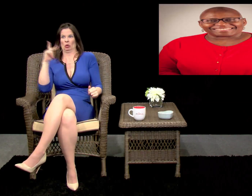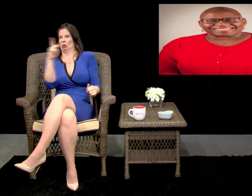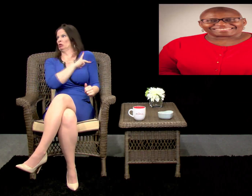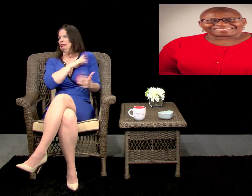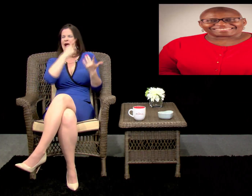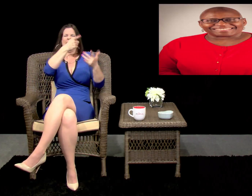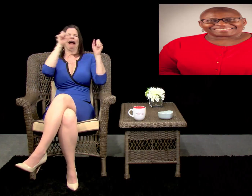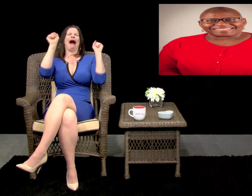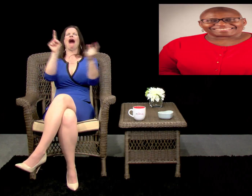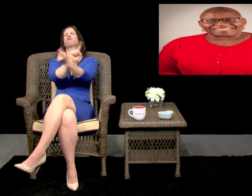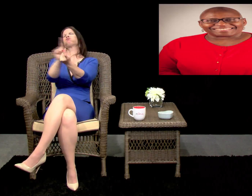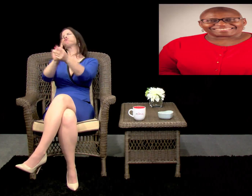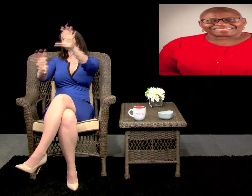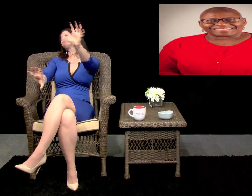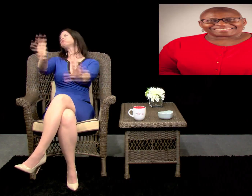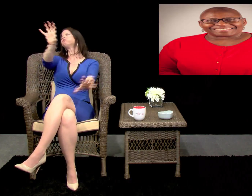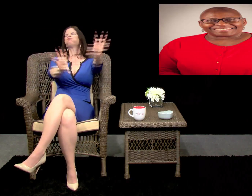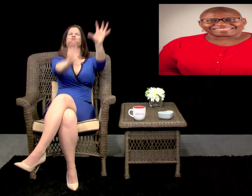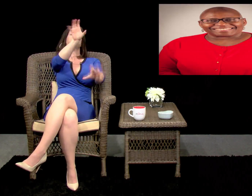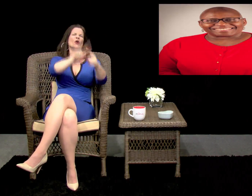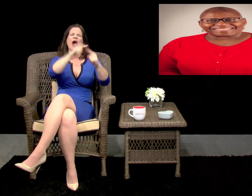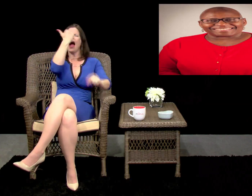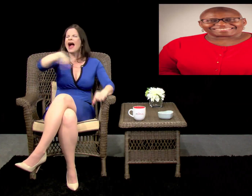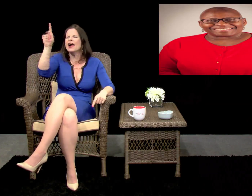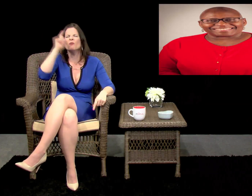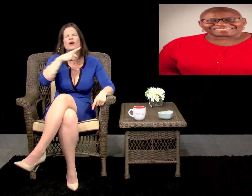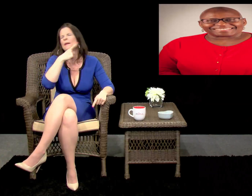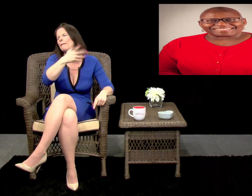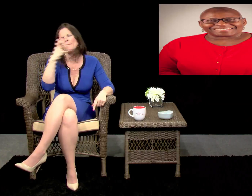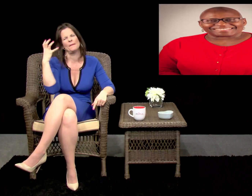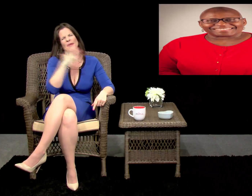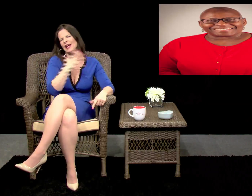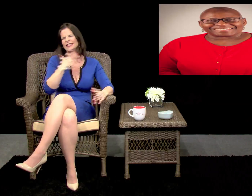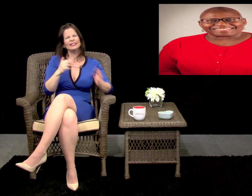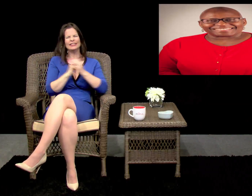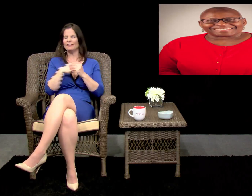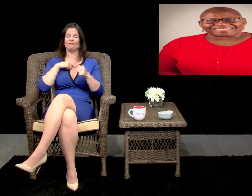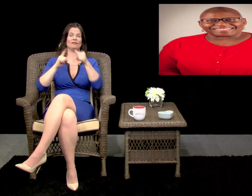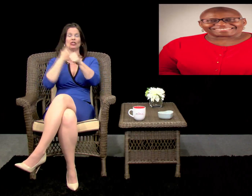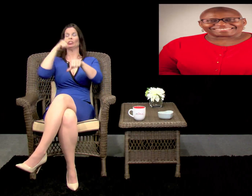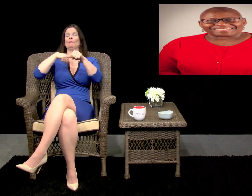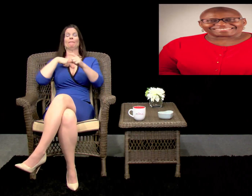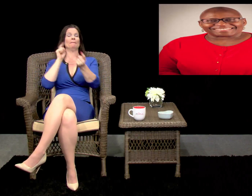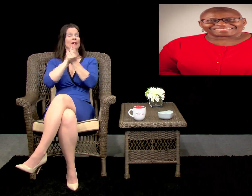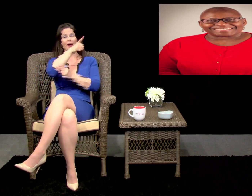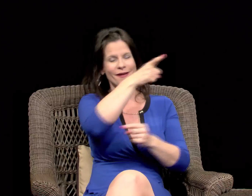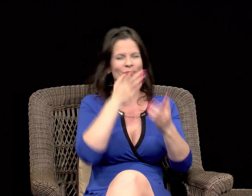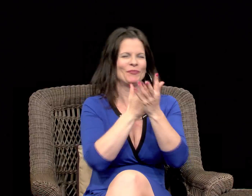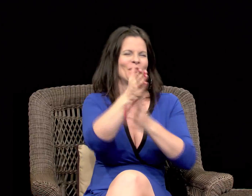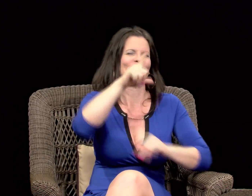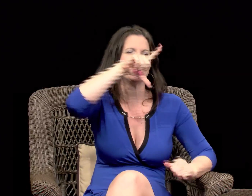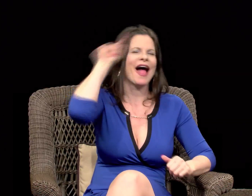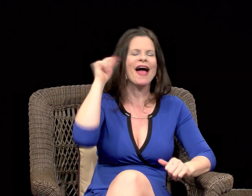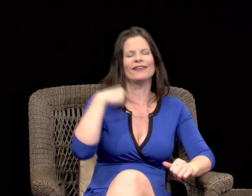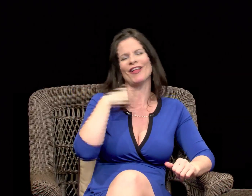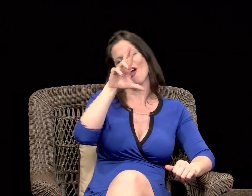people. She has an amazing personality. She can talk to anyone. She's amazing. When I first met her, I